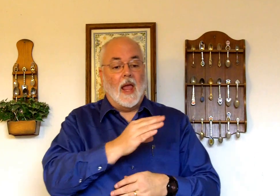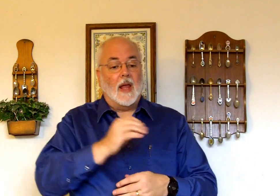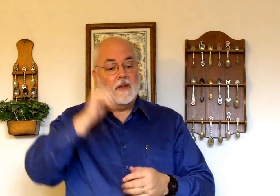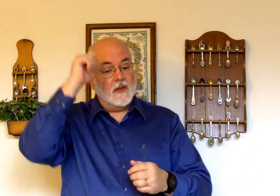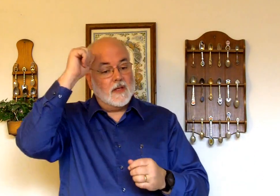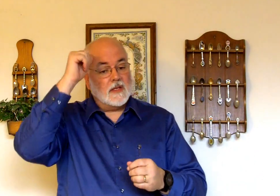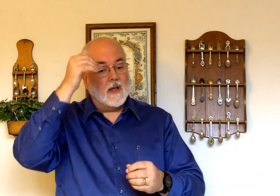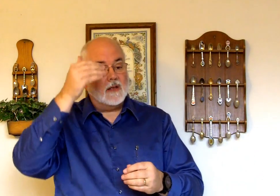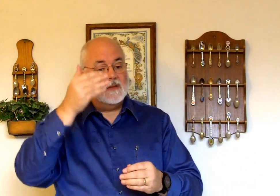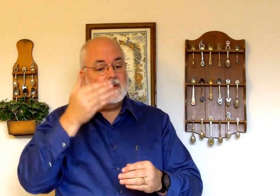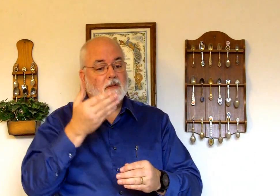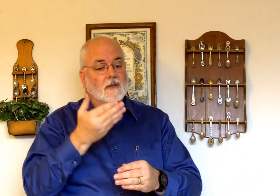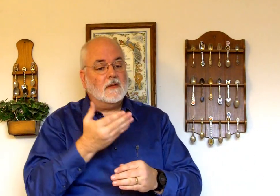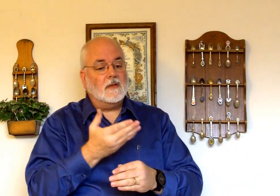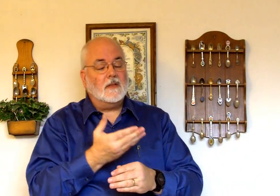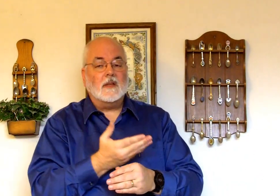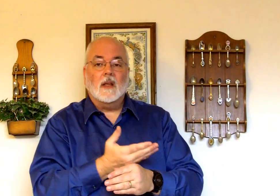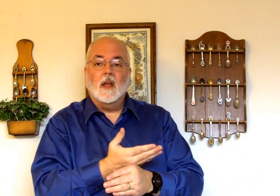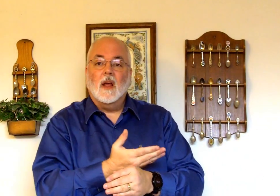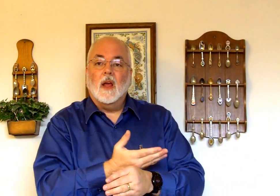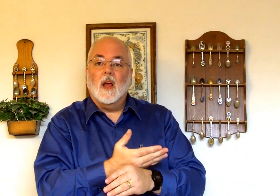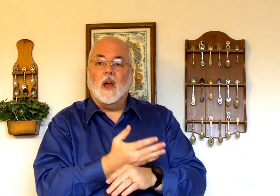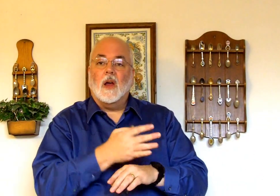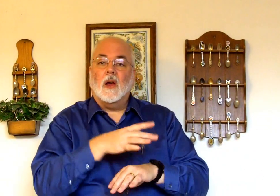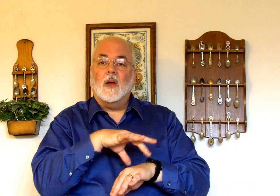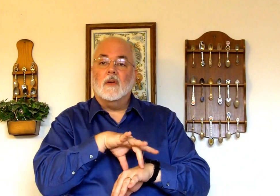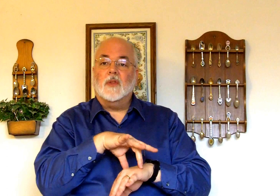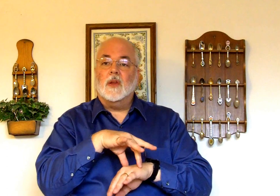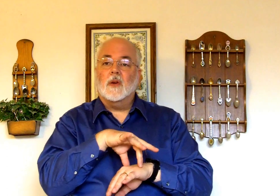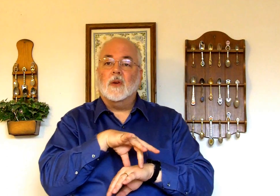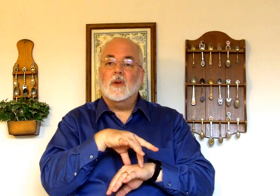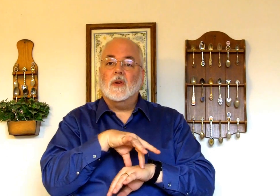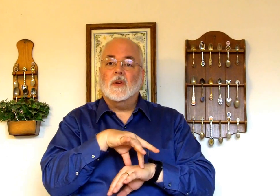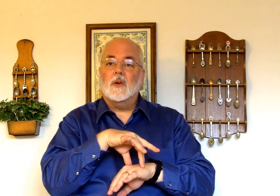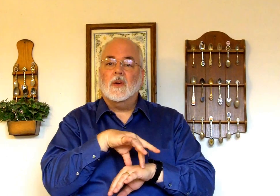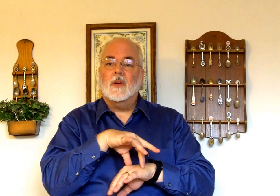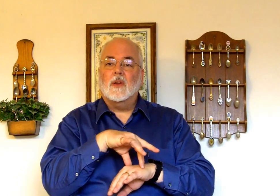and the sons of the earth.